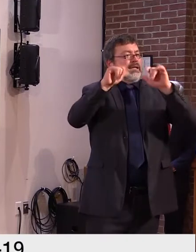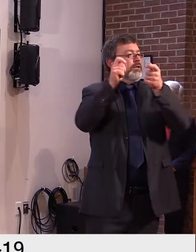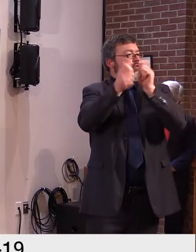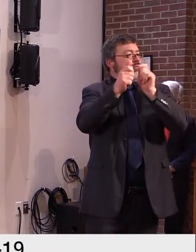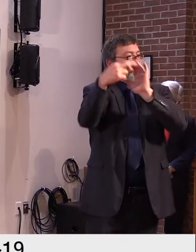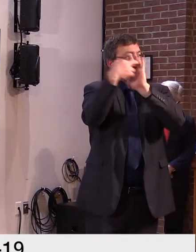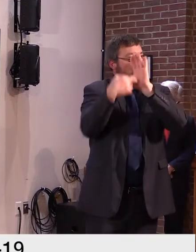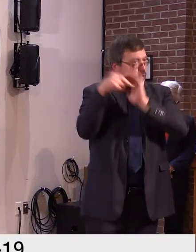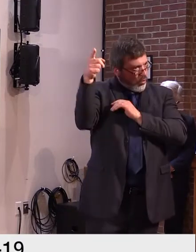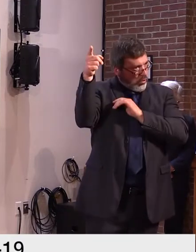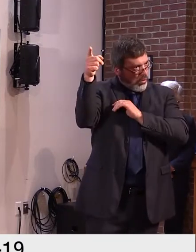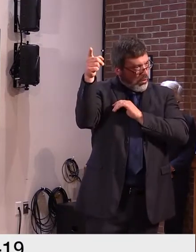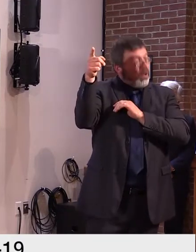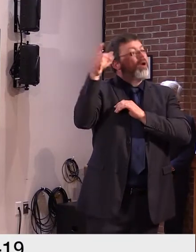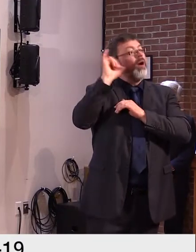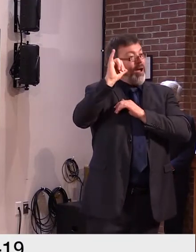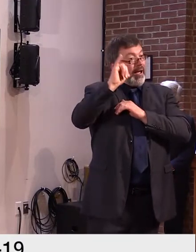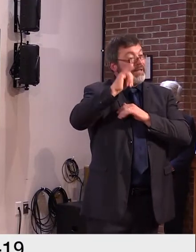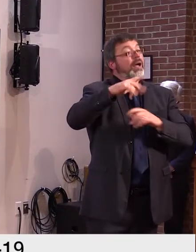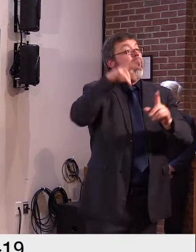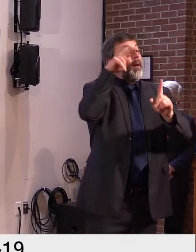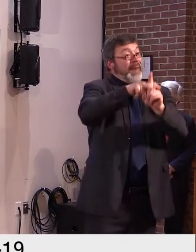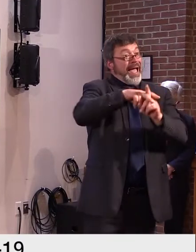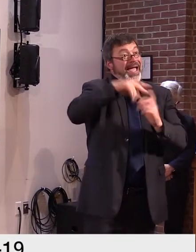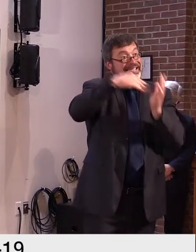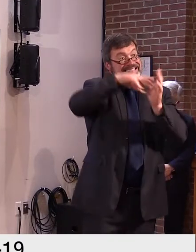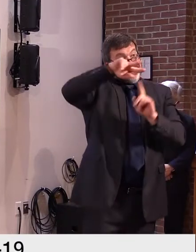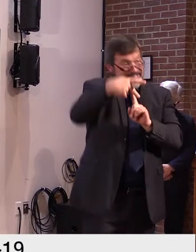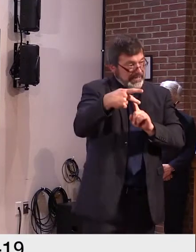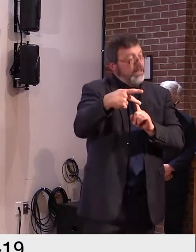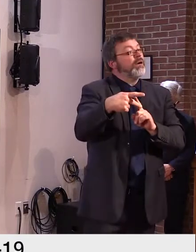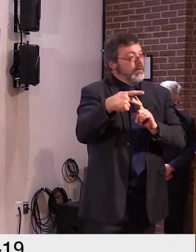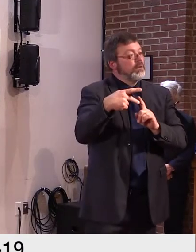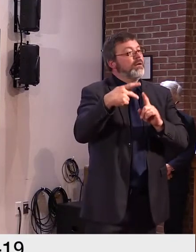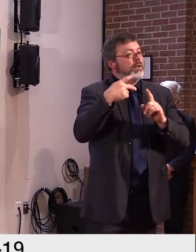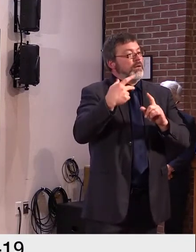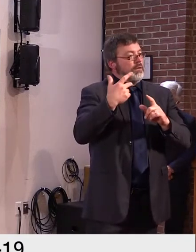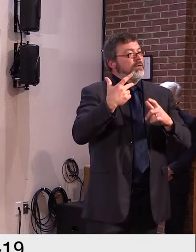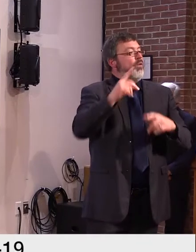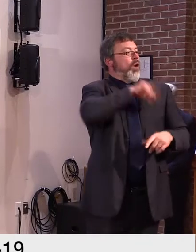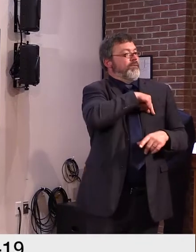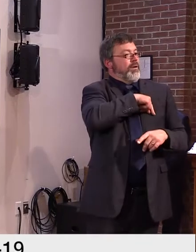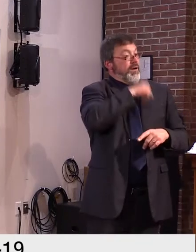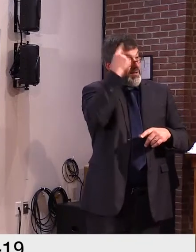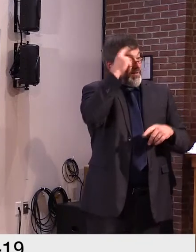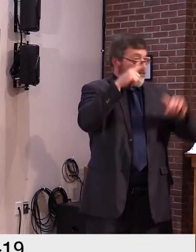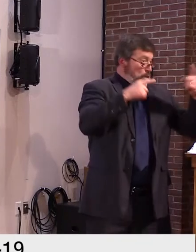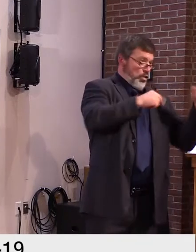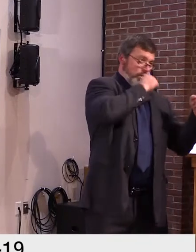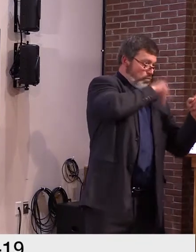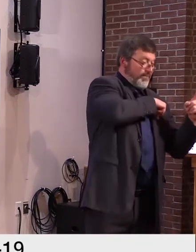businesses applied again. For businesses that applied in a timely fashion,